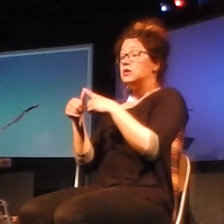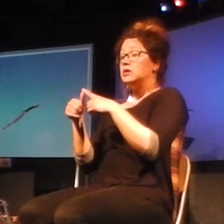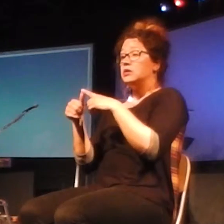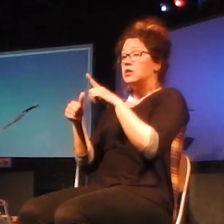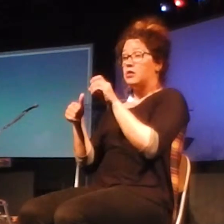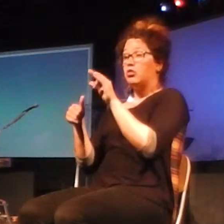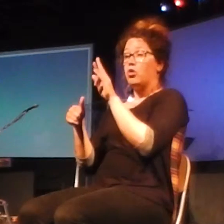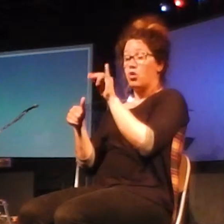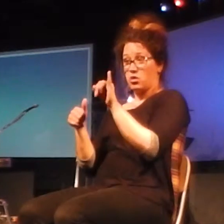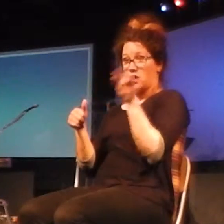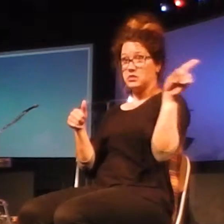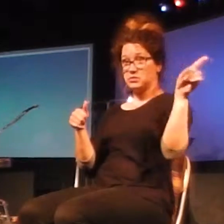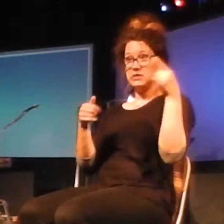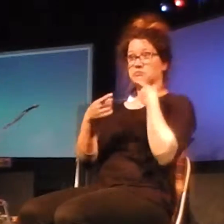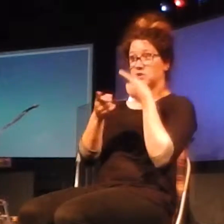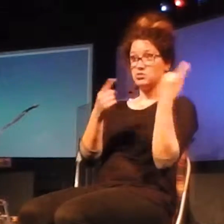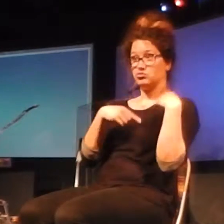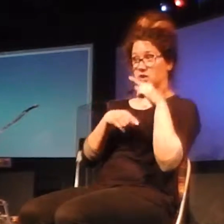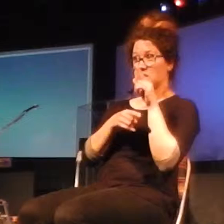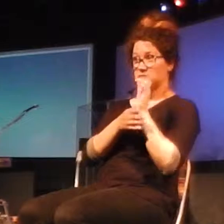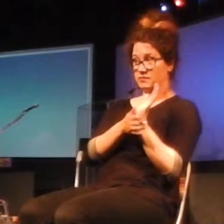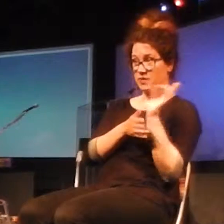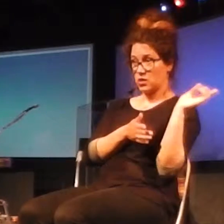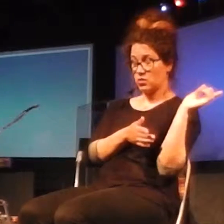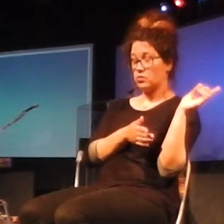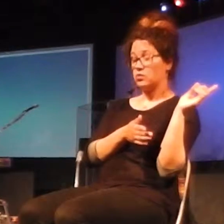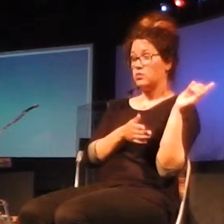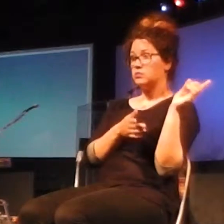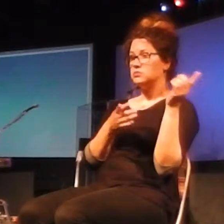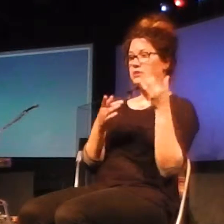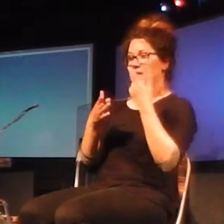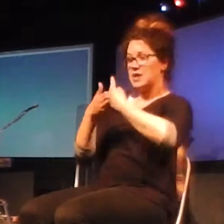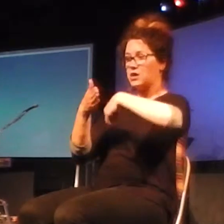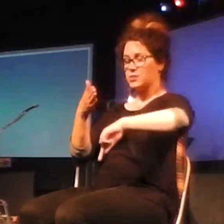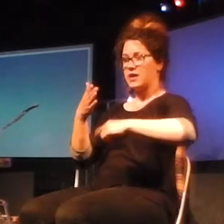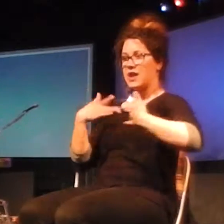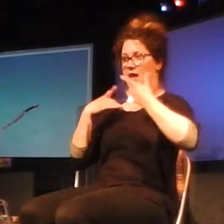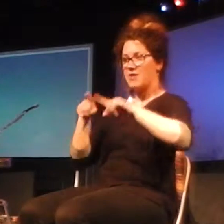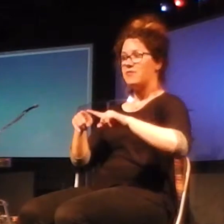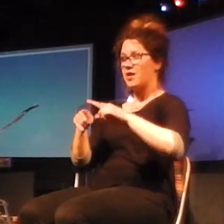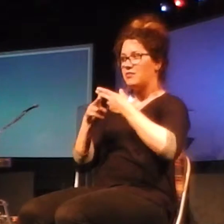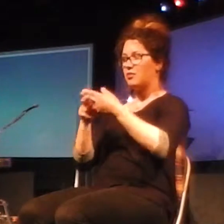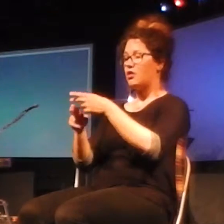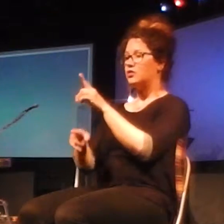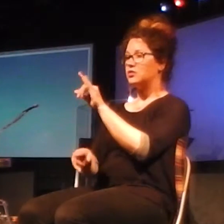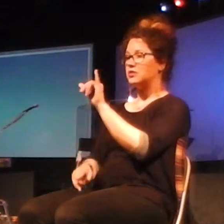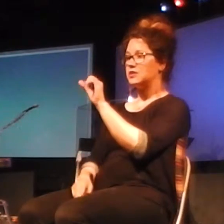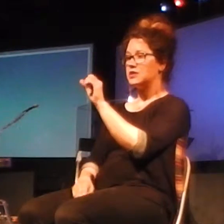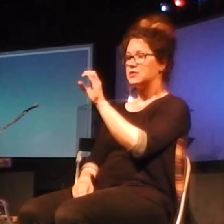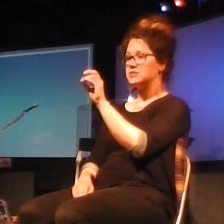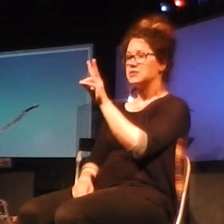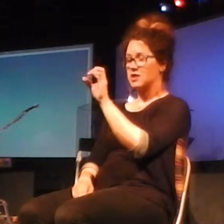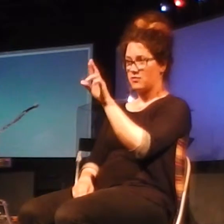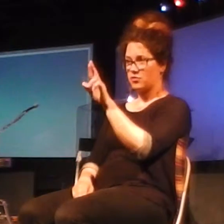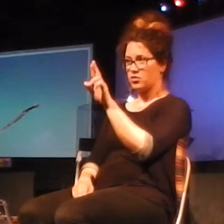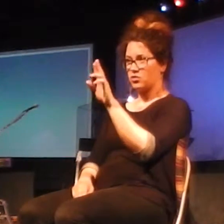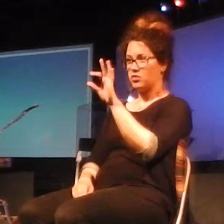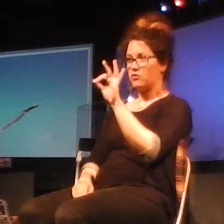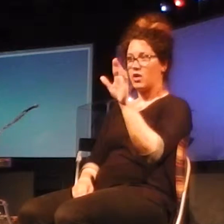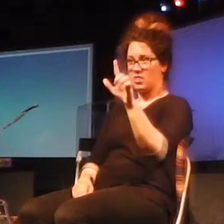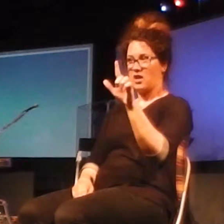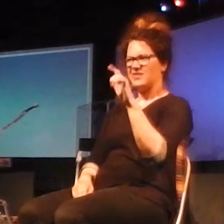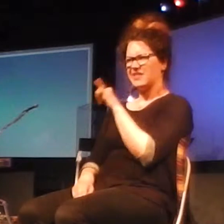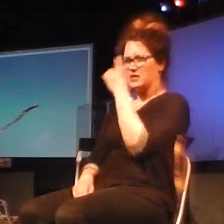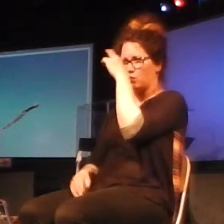Lori mentioned in the video that there's an event happening next weekend called Discover Frontline, and that event is for new